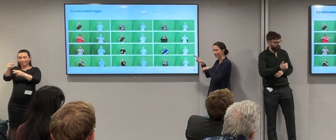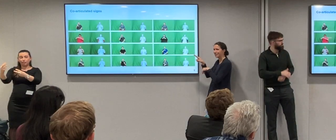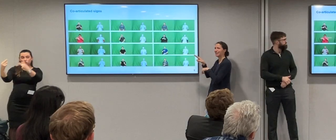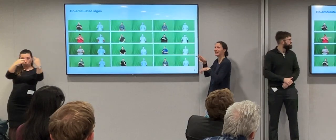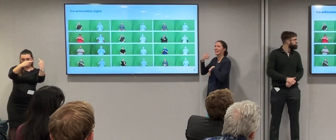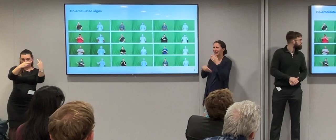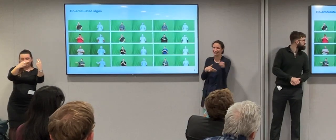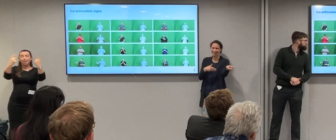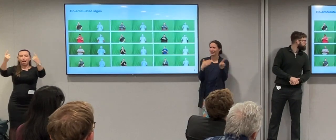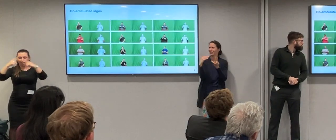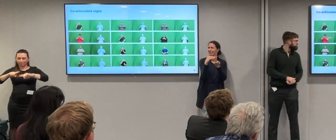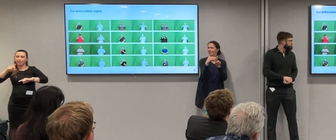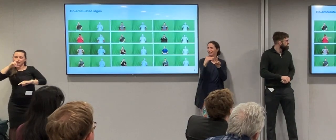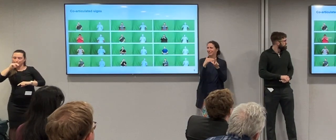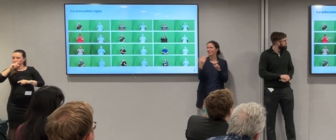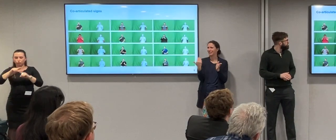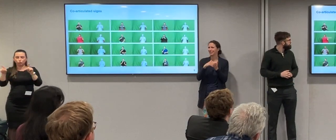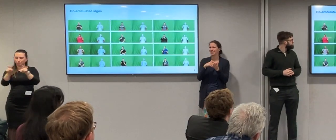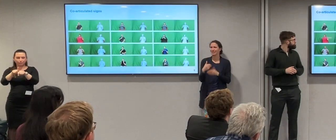Right.